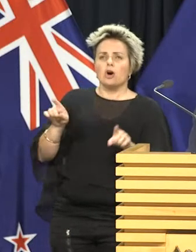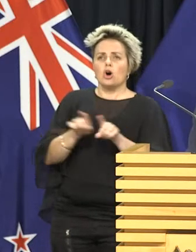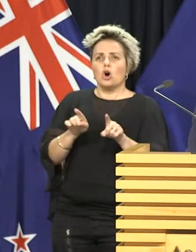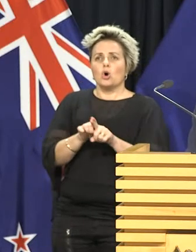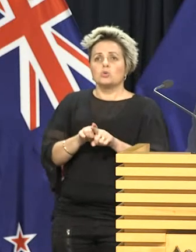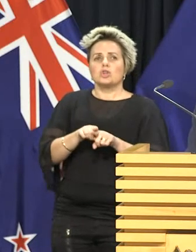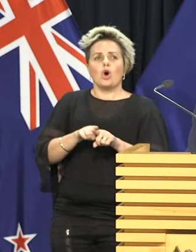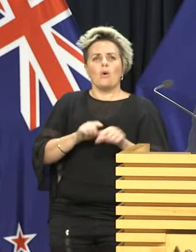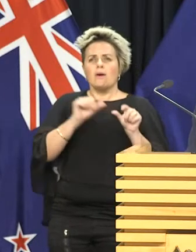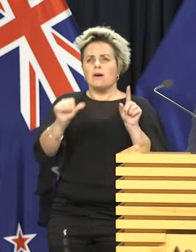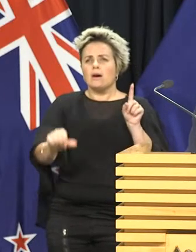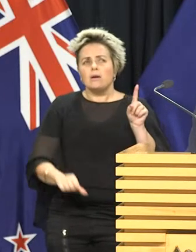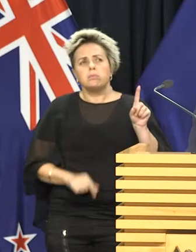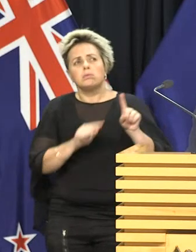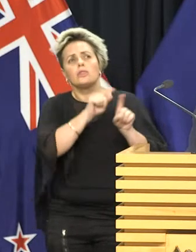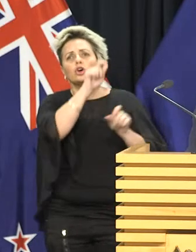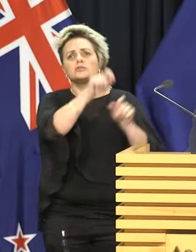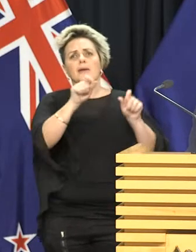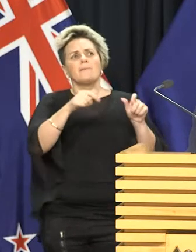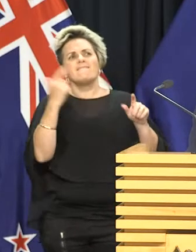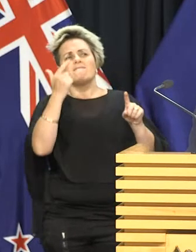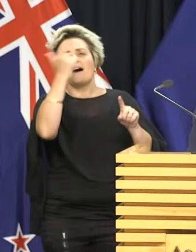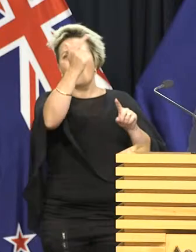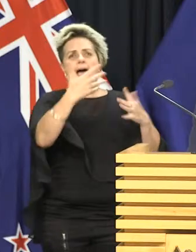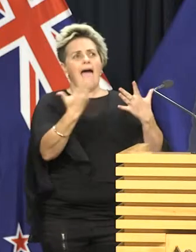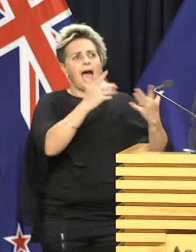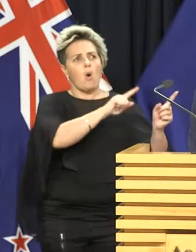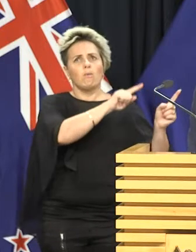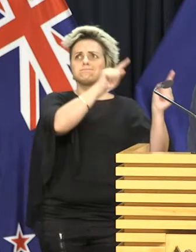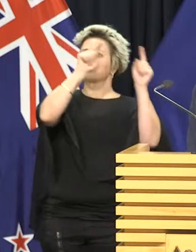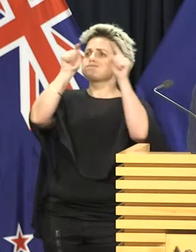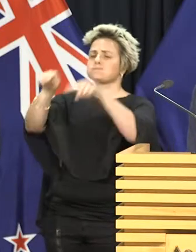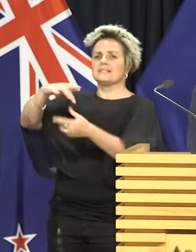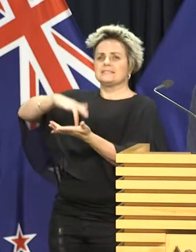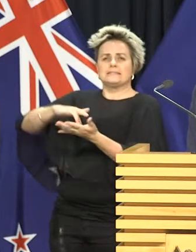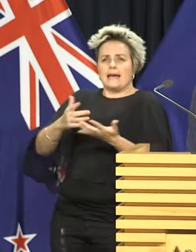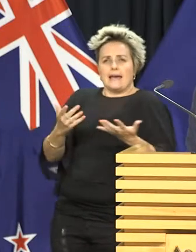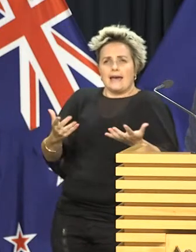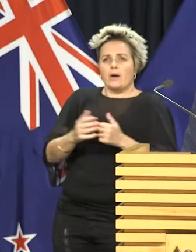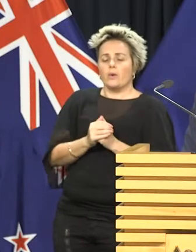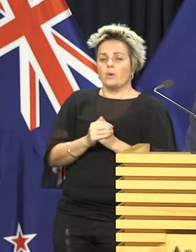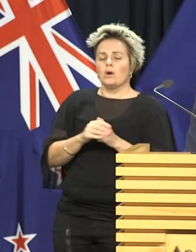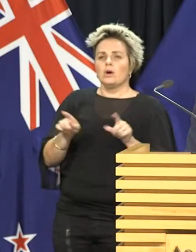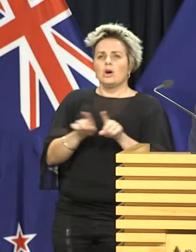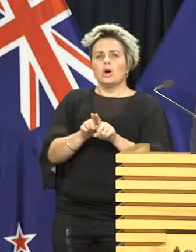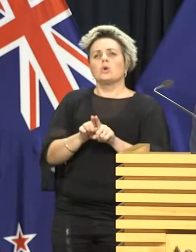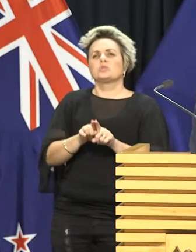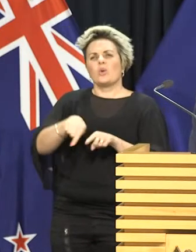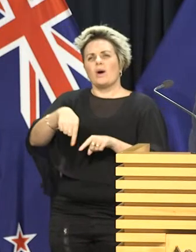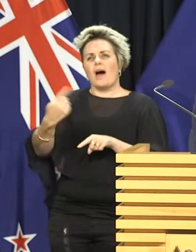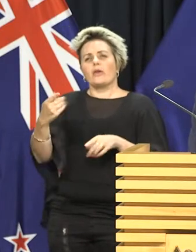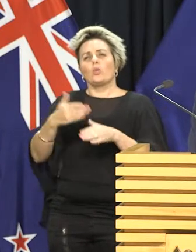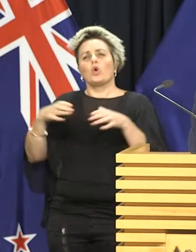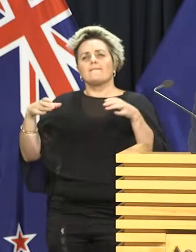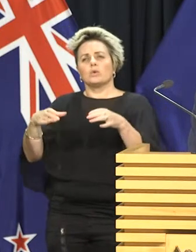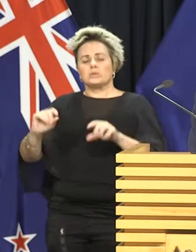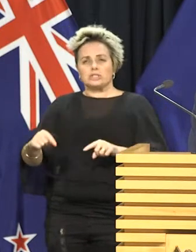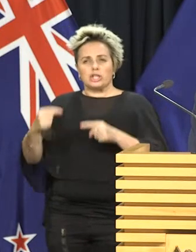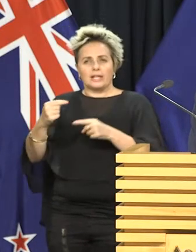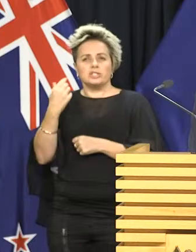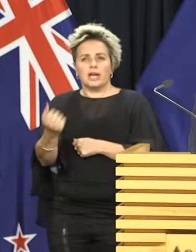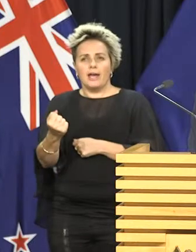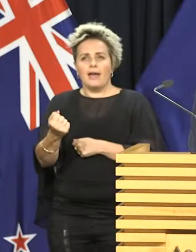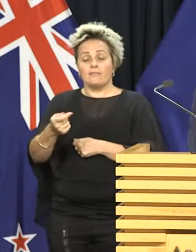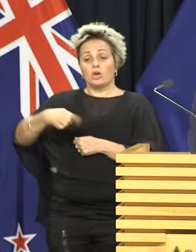to their particular centre, and also just broader workforce challenges. We know that the health